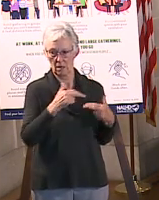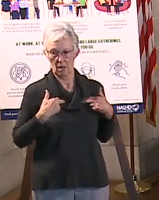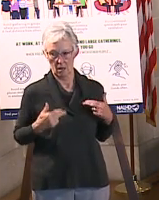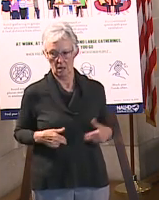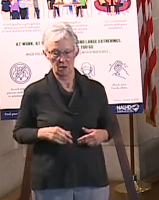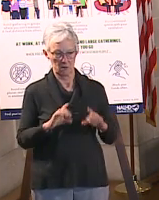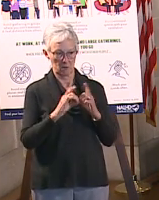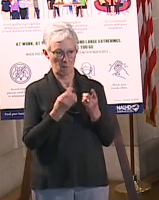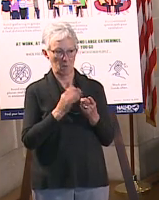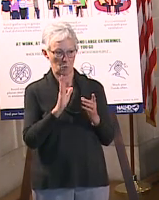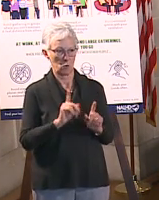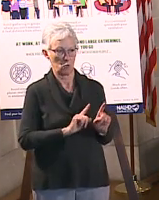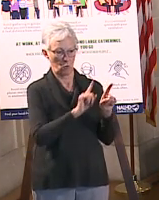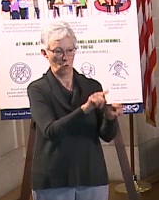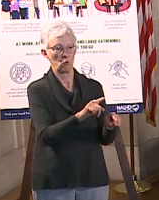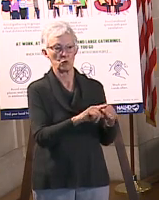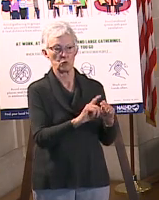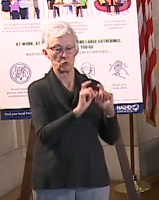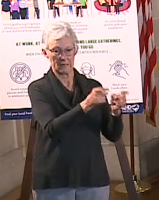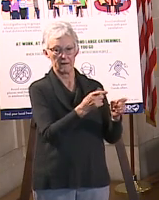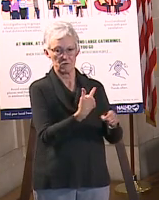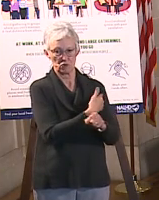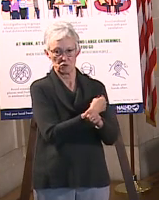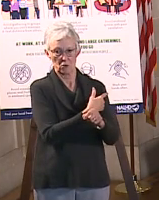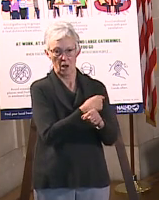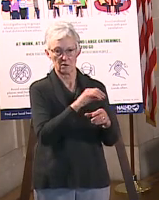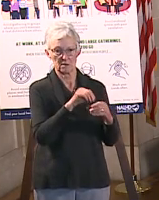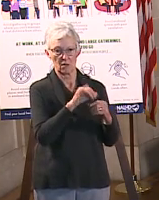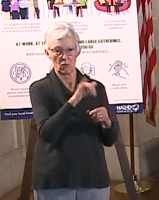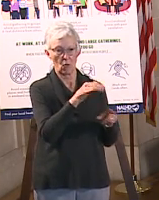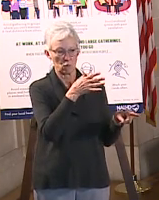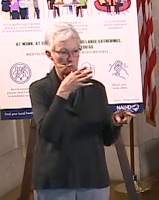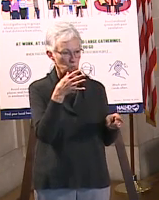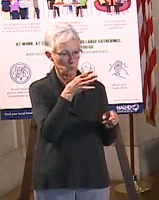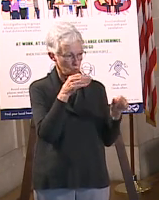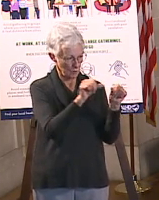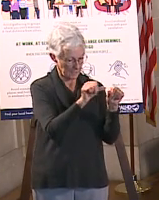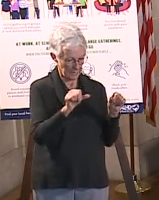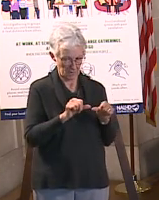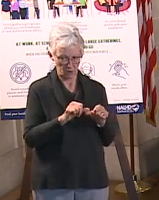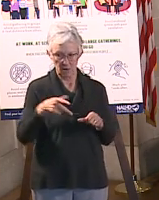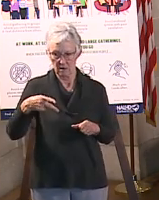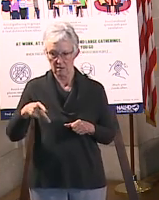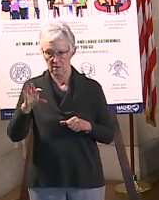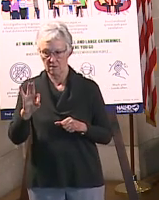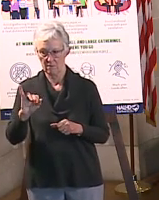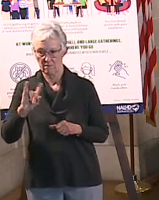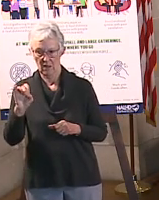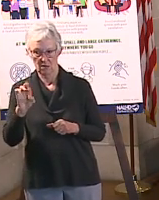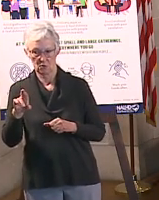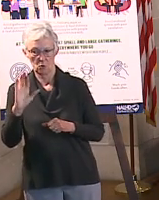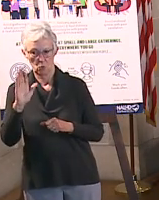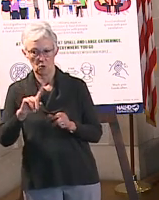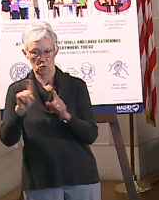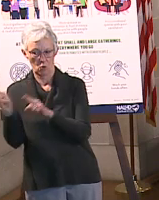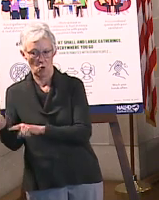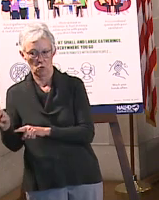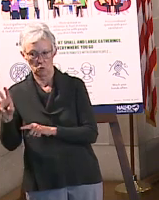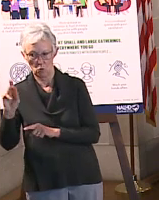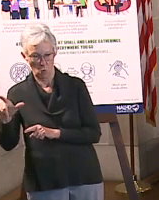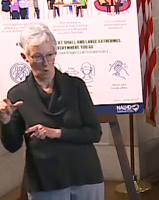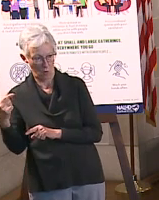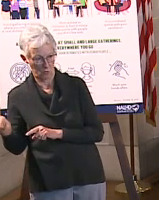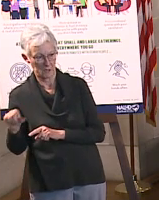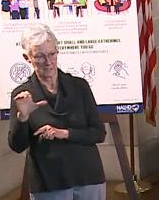it that way. The ones that are going to the CVS and Walgreens will be the Pfizer ones. The ones going through the public health departments will be Moderna. Is that